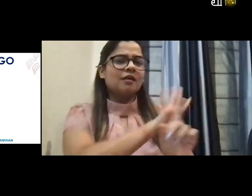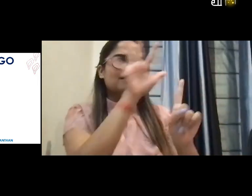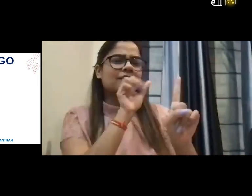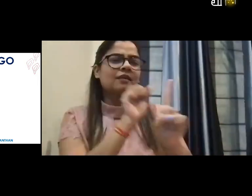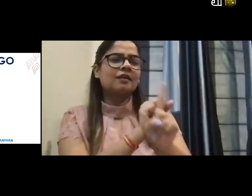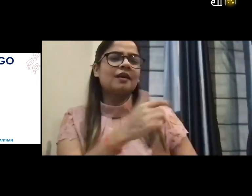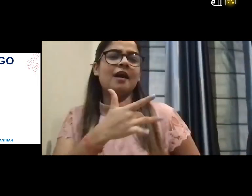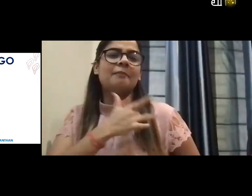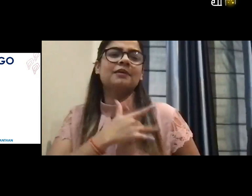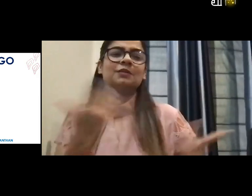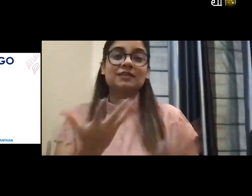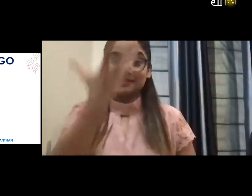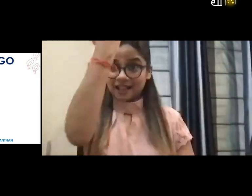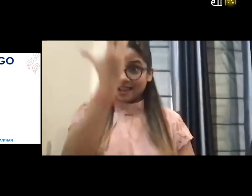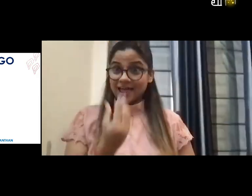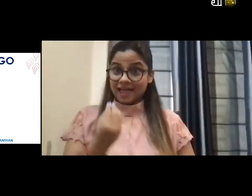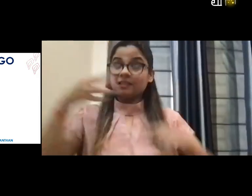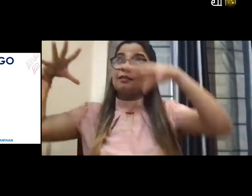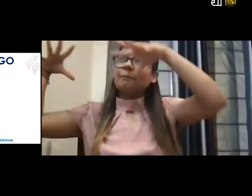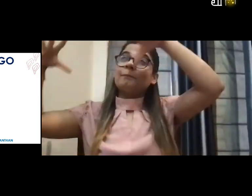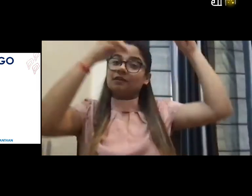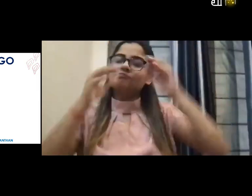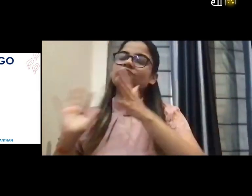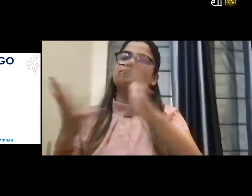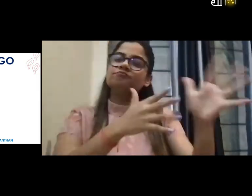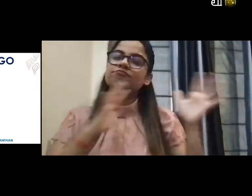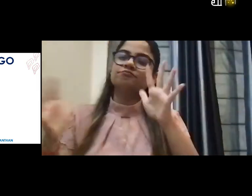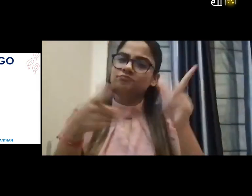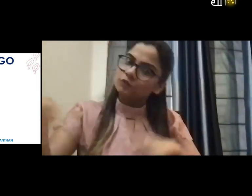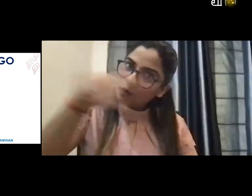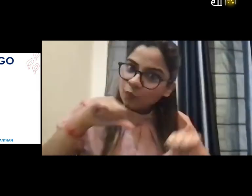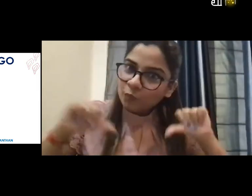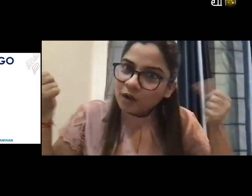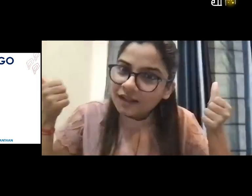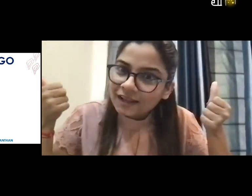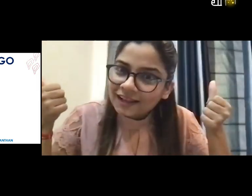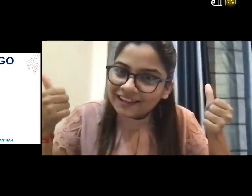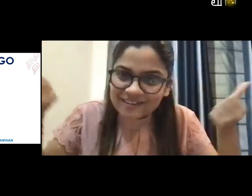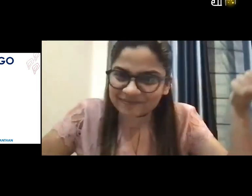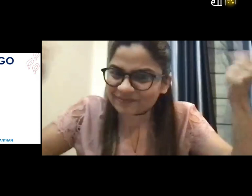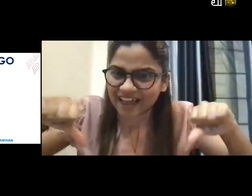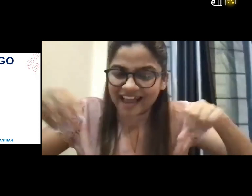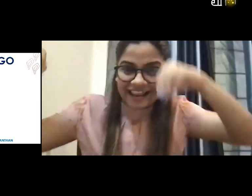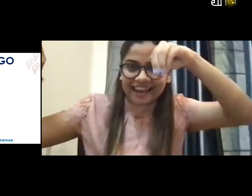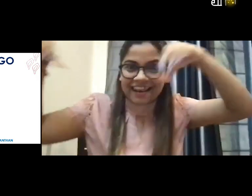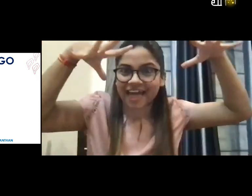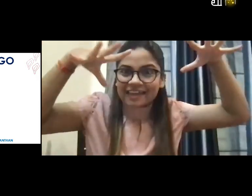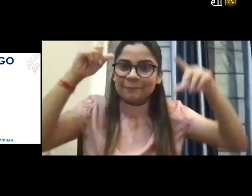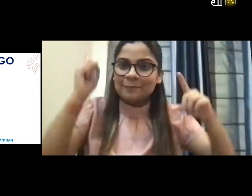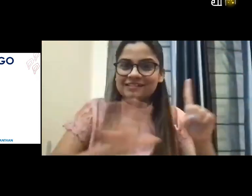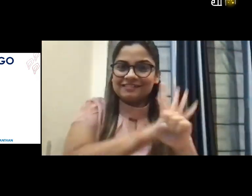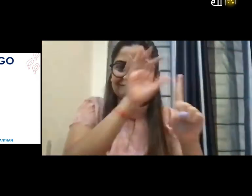together, and you can see that we all work together. For example, at night, if you keep signing, would you be able to understand? You